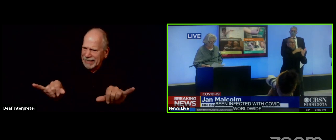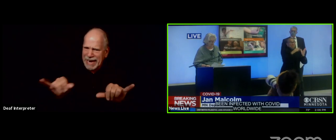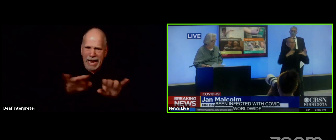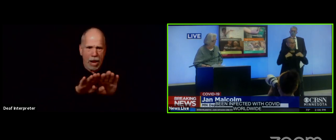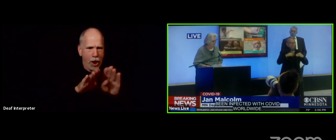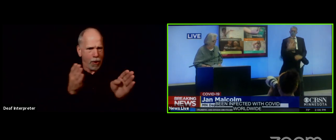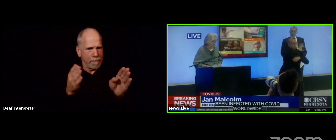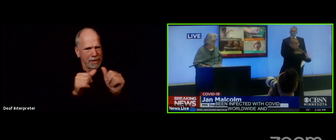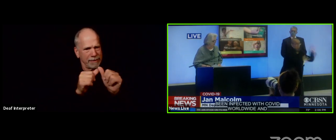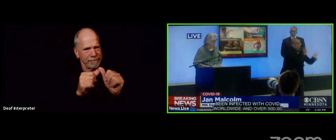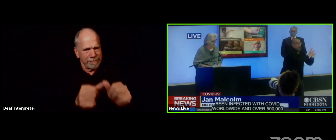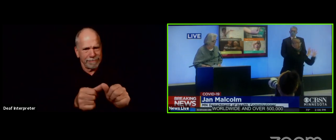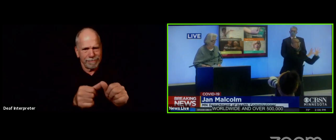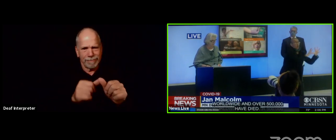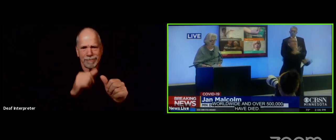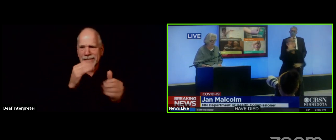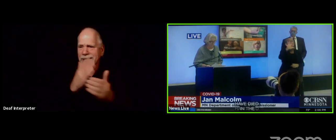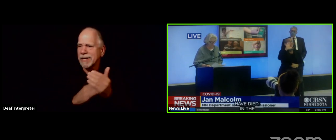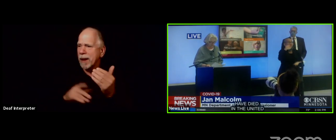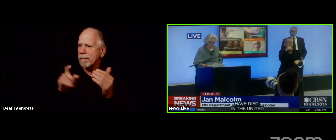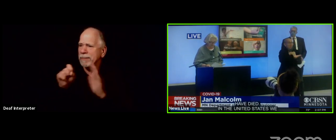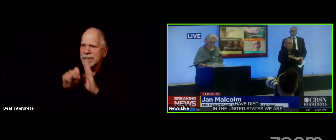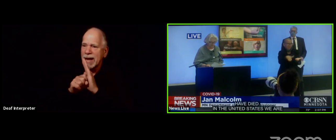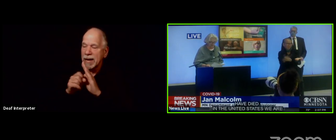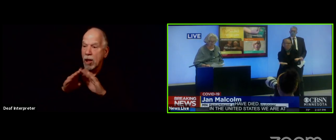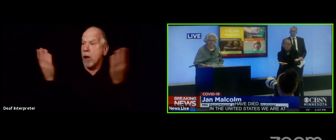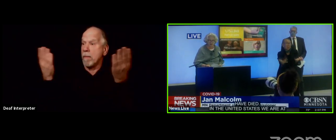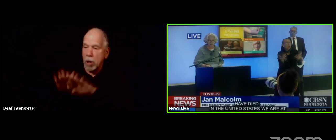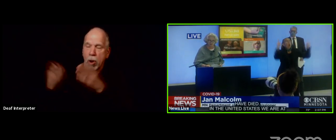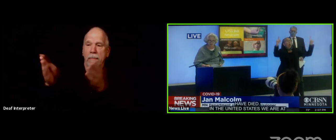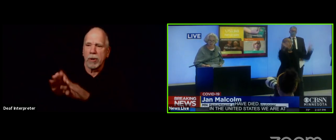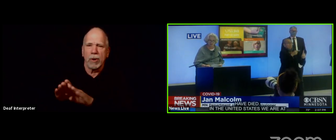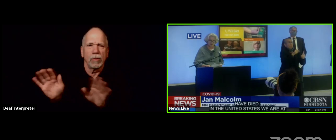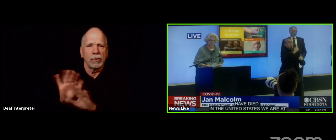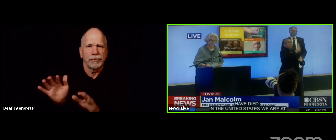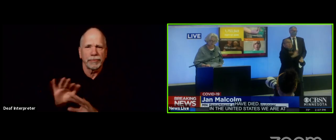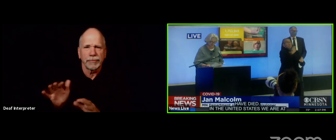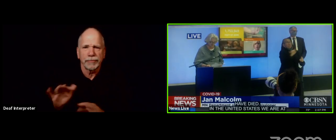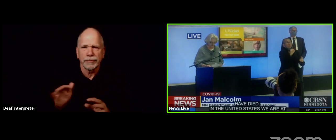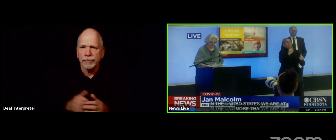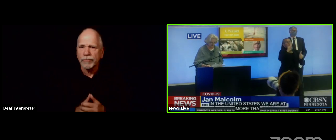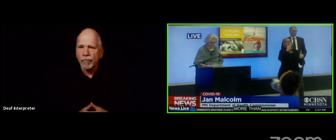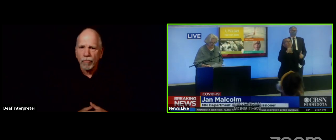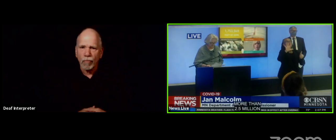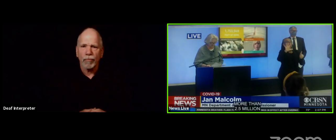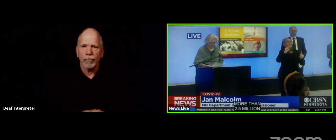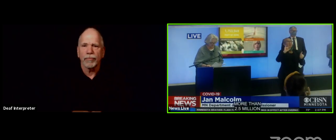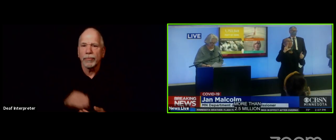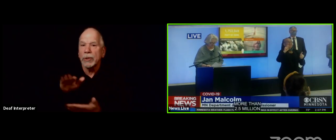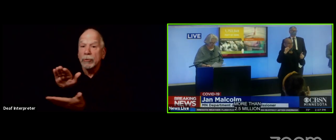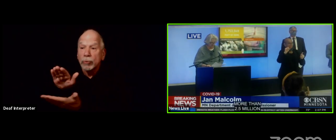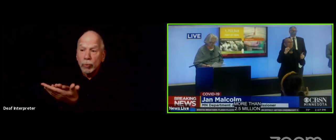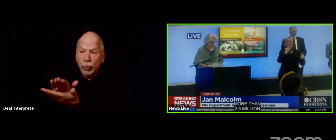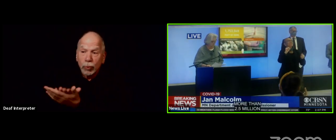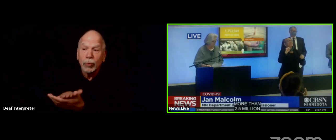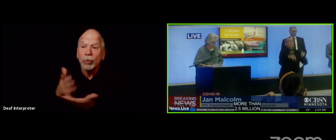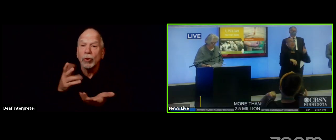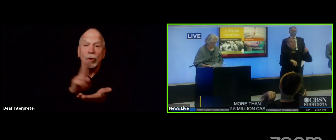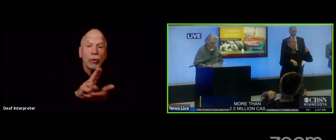United States, we are at more than 2.5 million cases and 125,000 deaths. Here